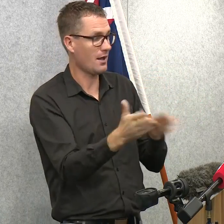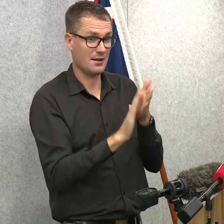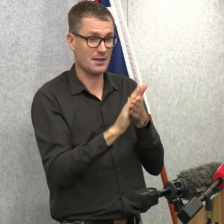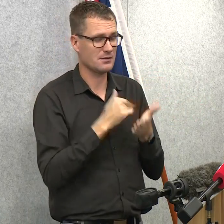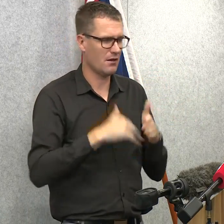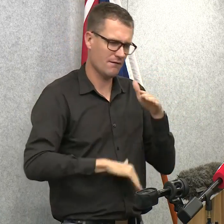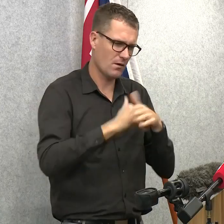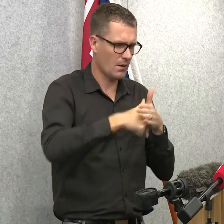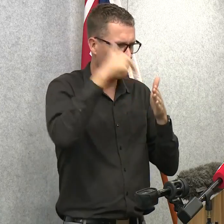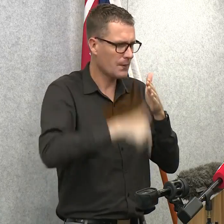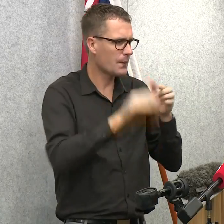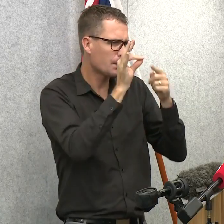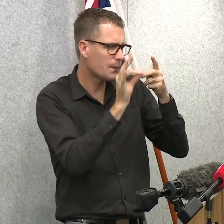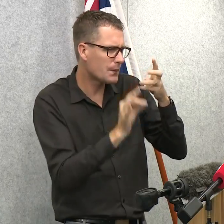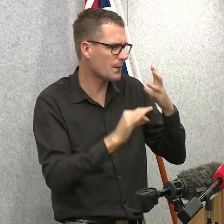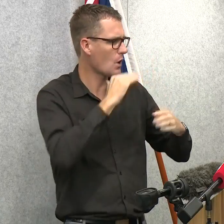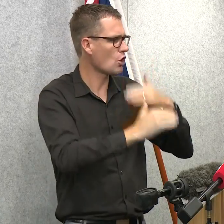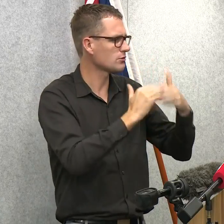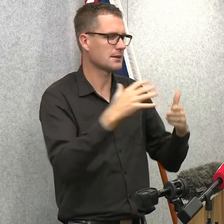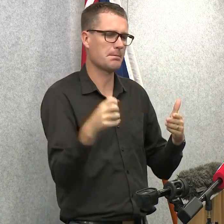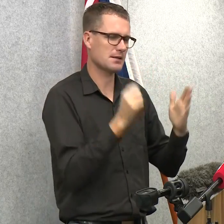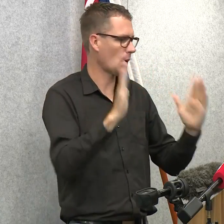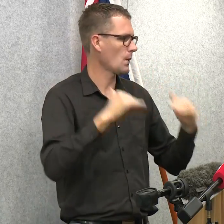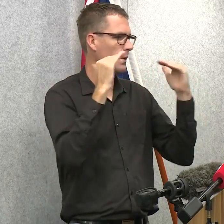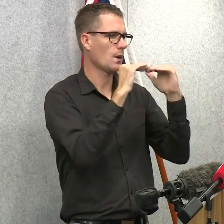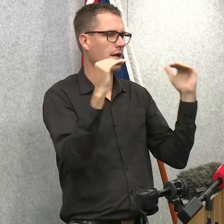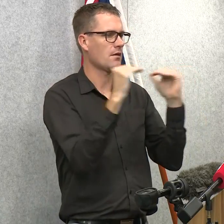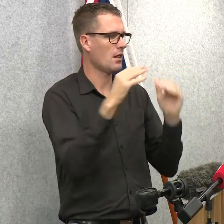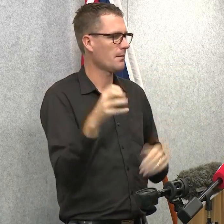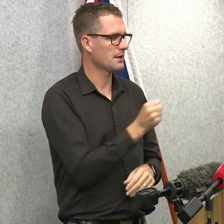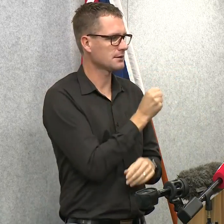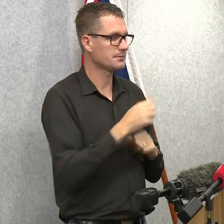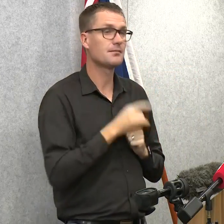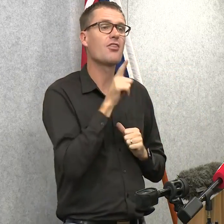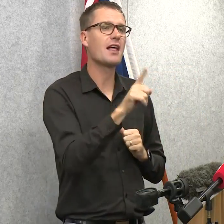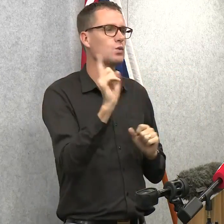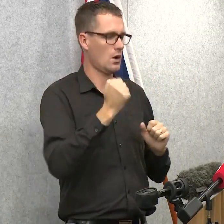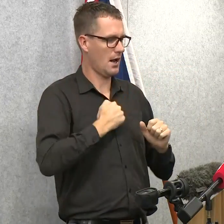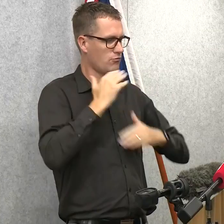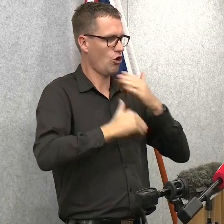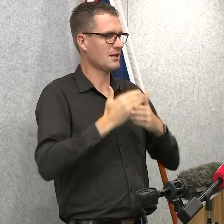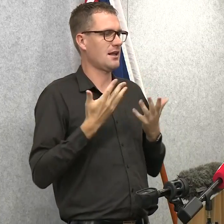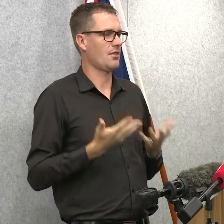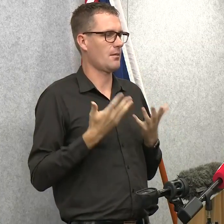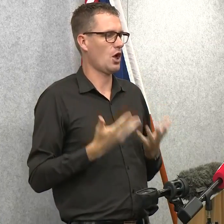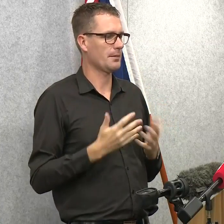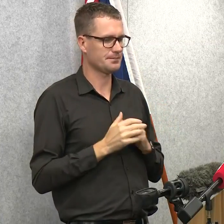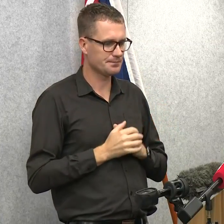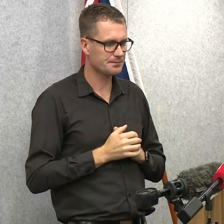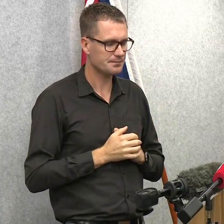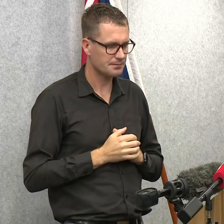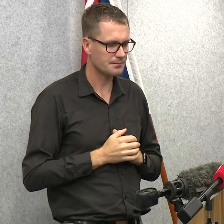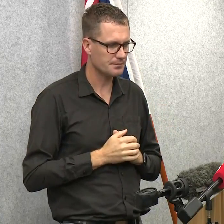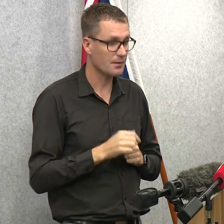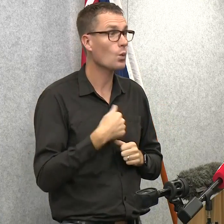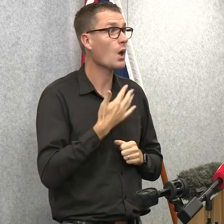process that must be completed to the highest standard. That's what's going on here today. Of course, we would like to